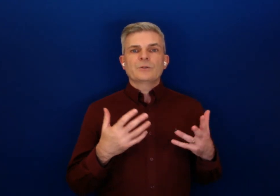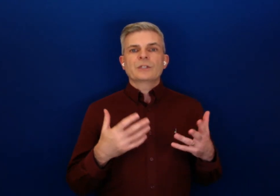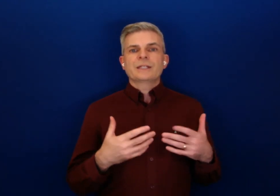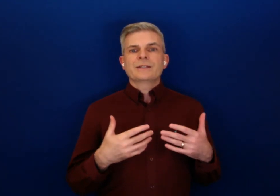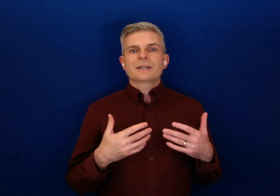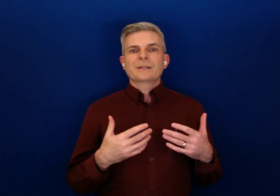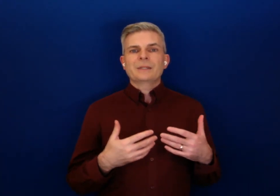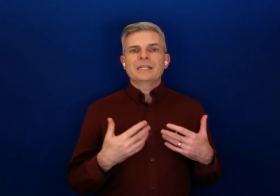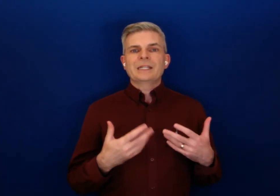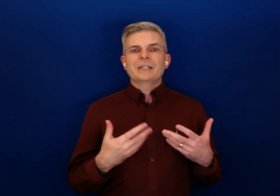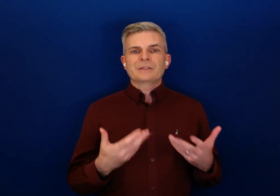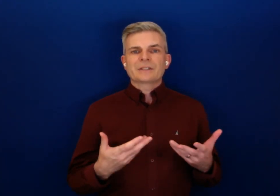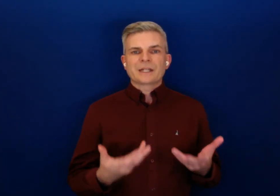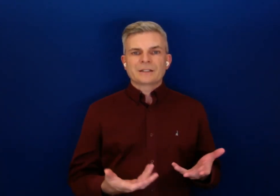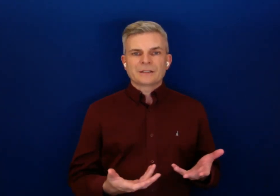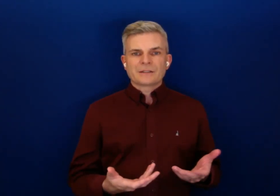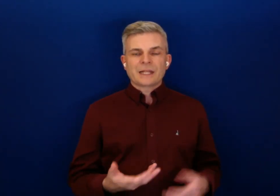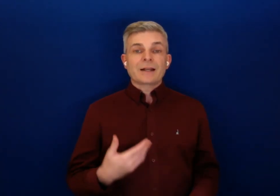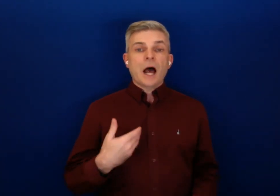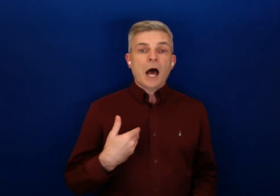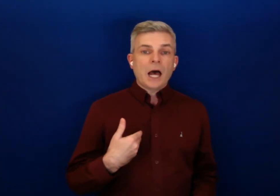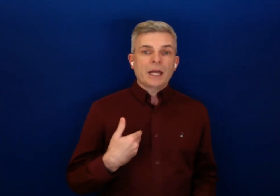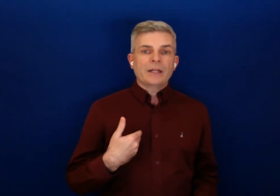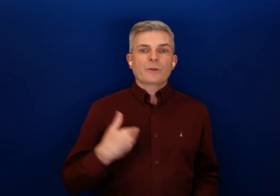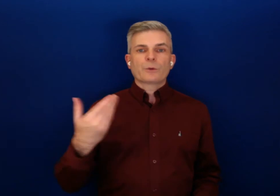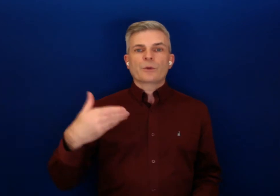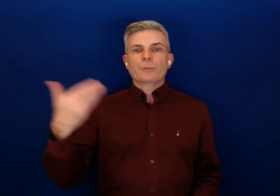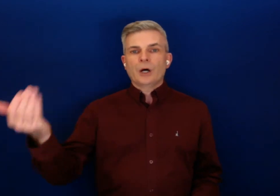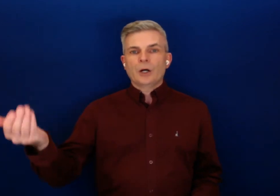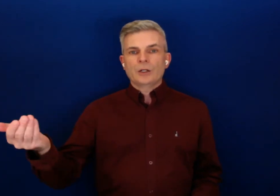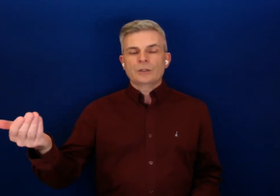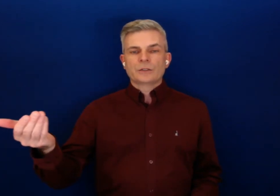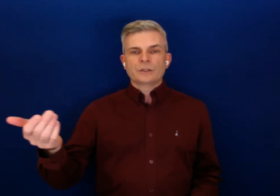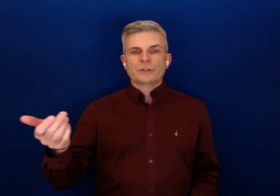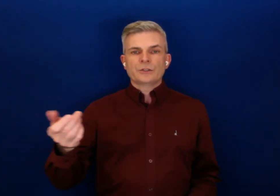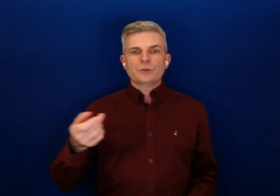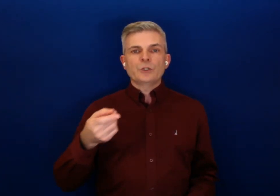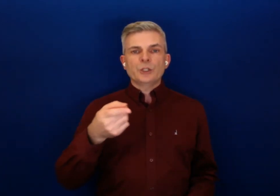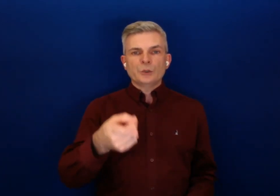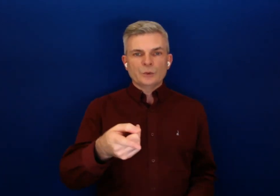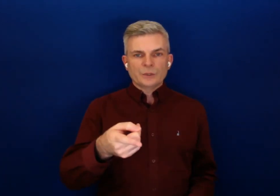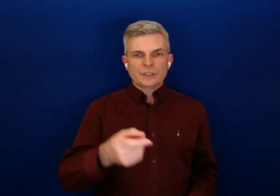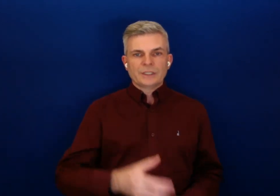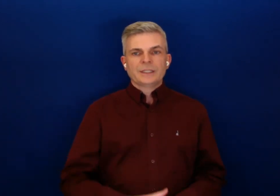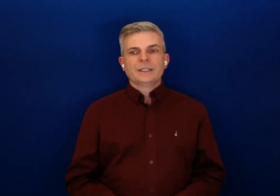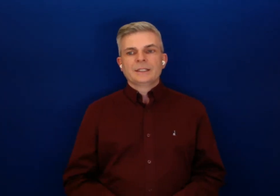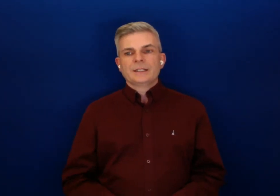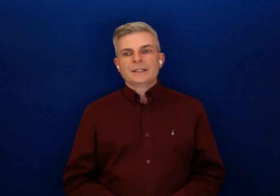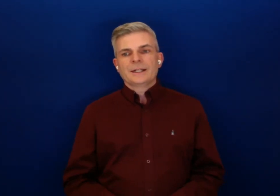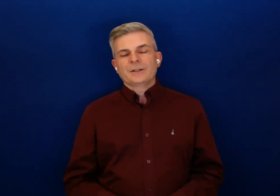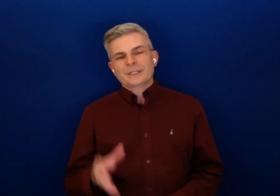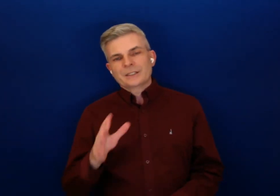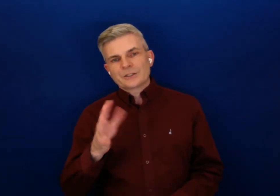usually it's at the beginning of a sentence, like I throw the ball to you. Now, English